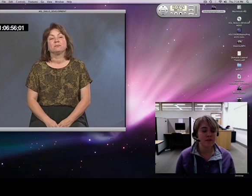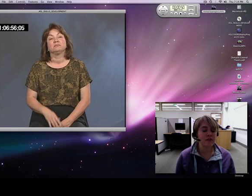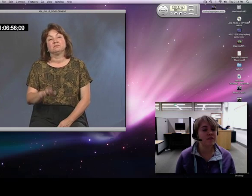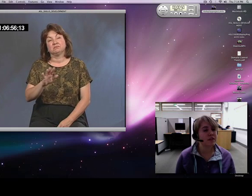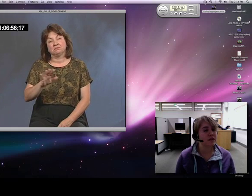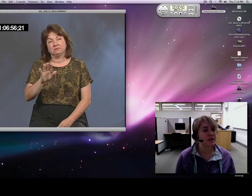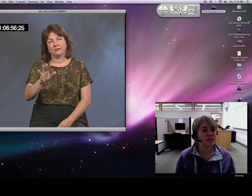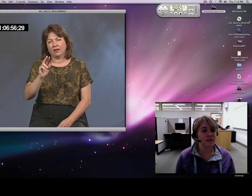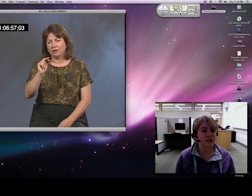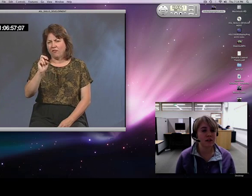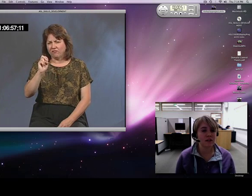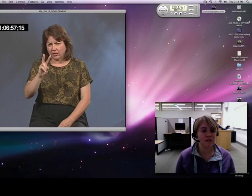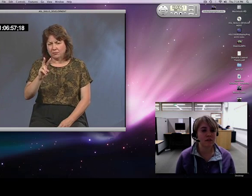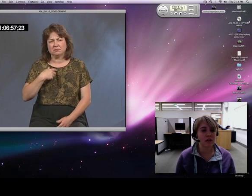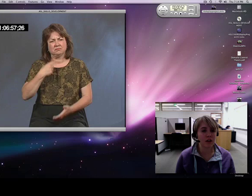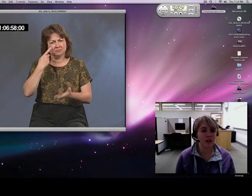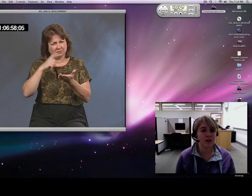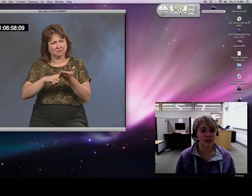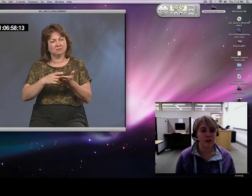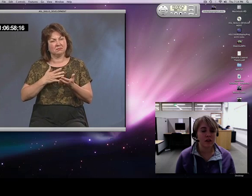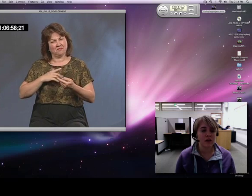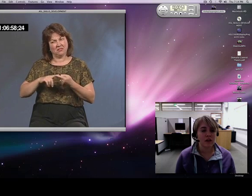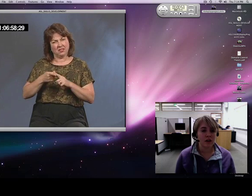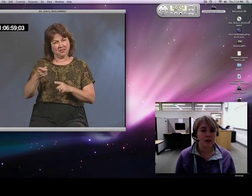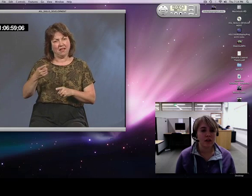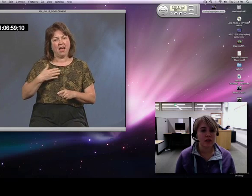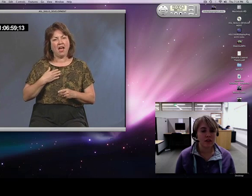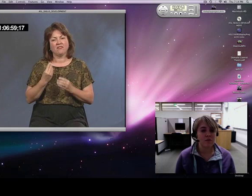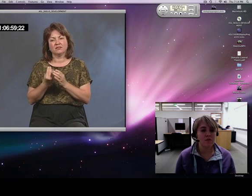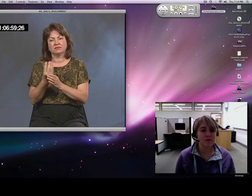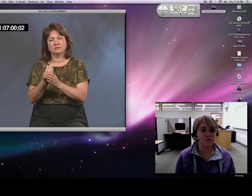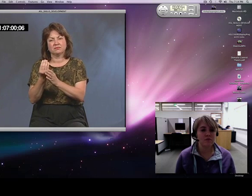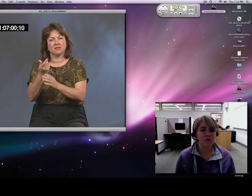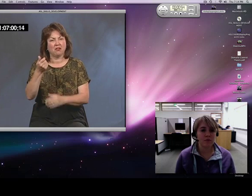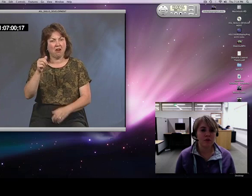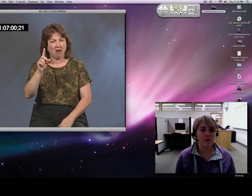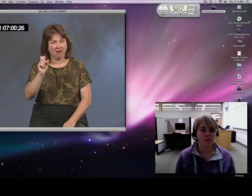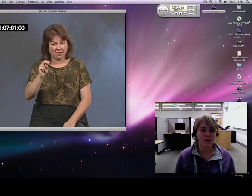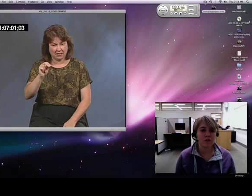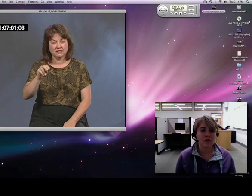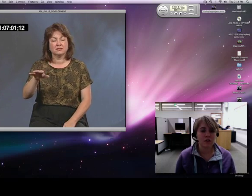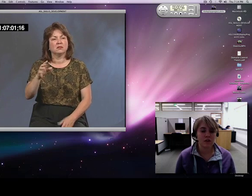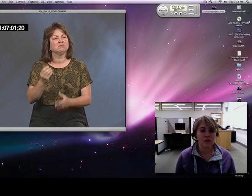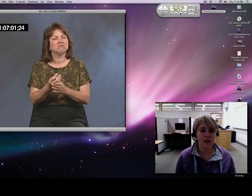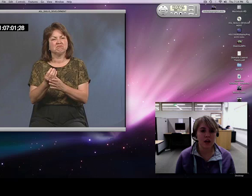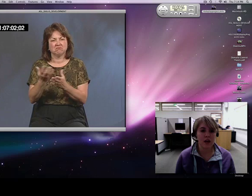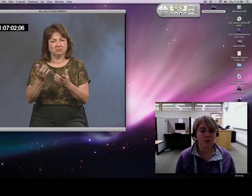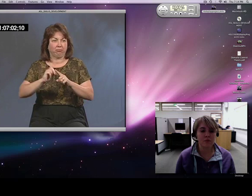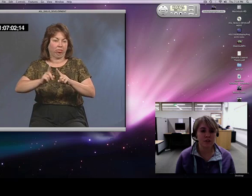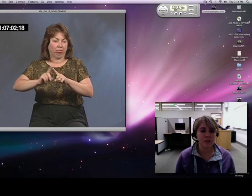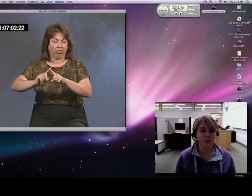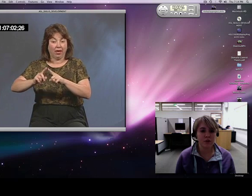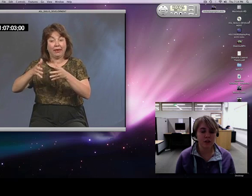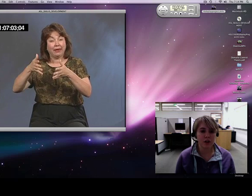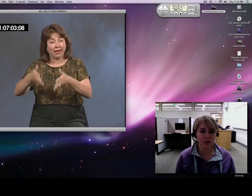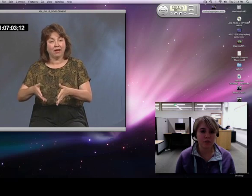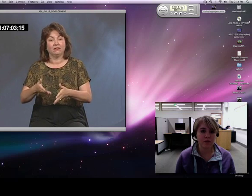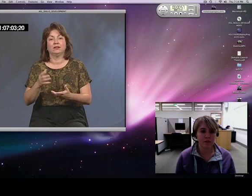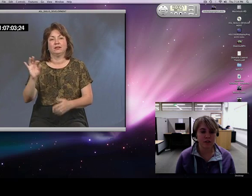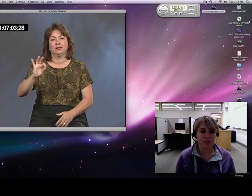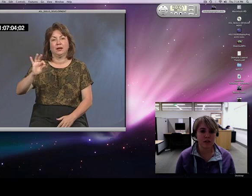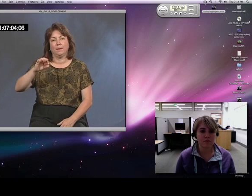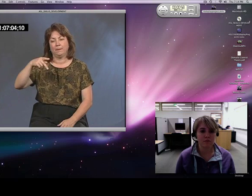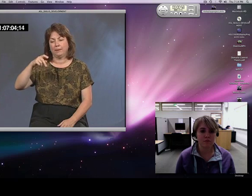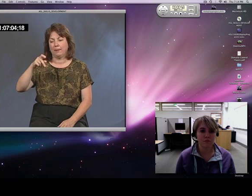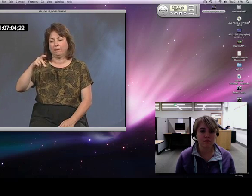That was the fall of 1993. I think it was November. And we started growing a garden, my